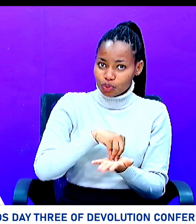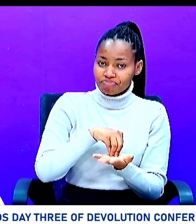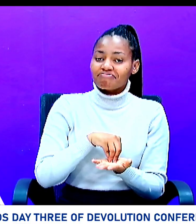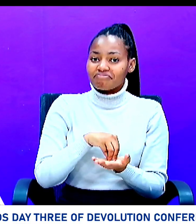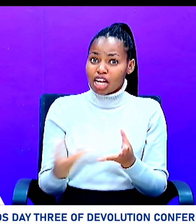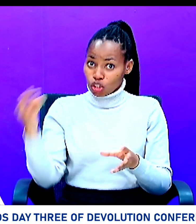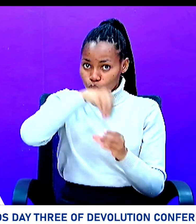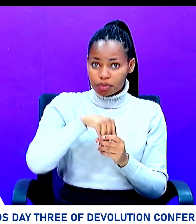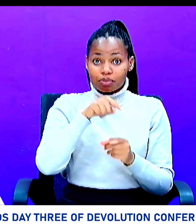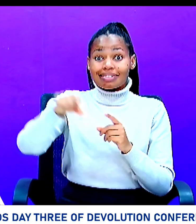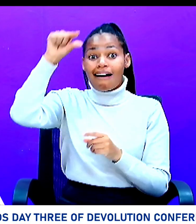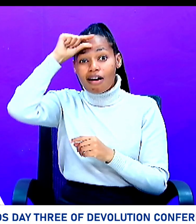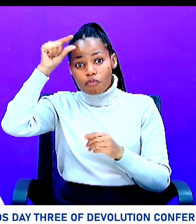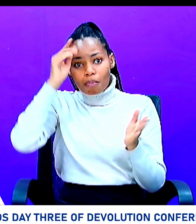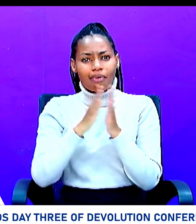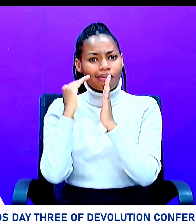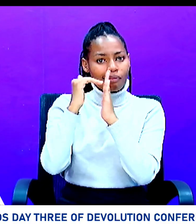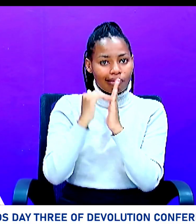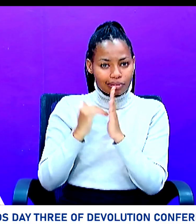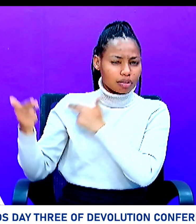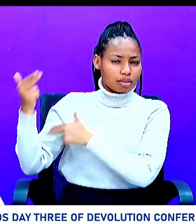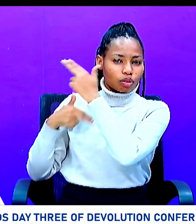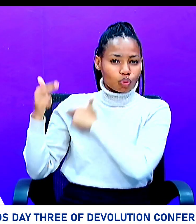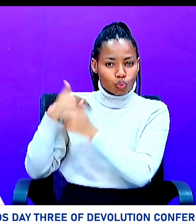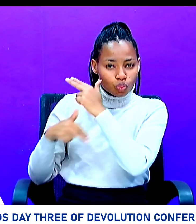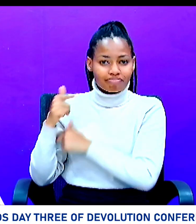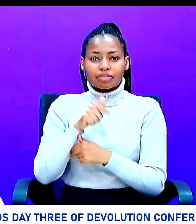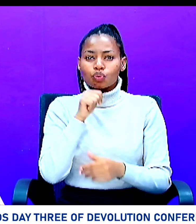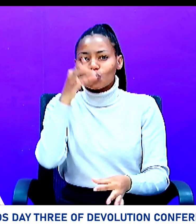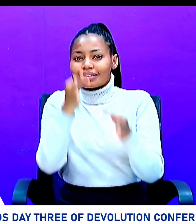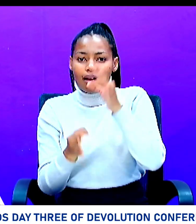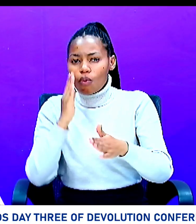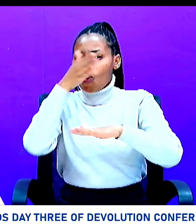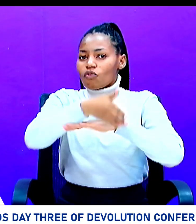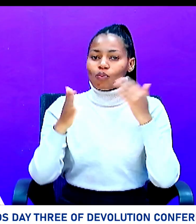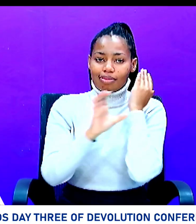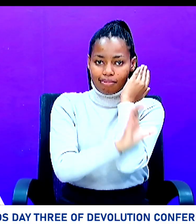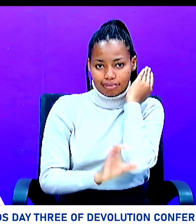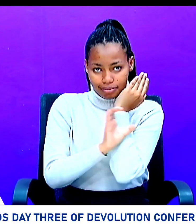address historical injustices across the country. The conference, which has attracted